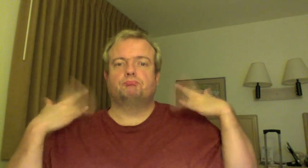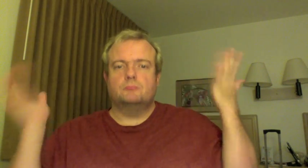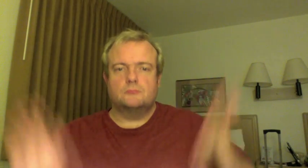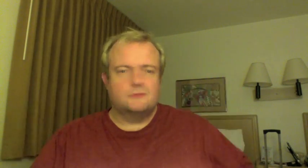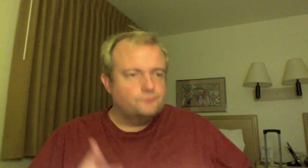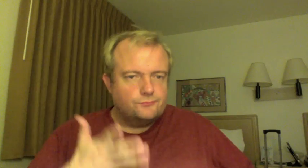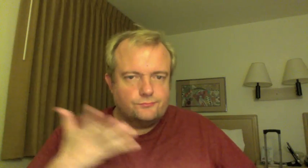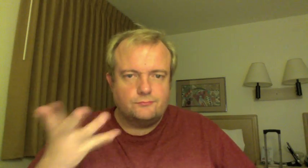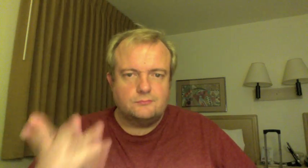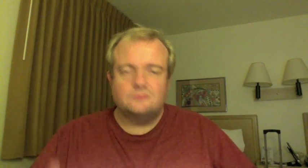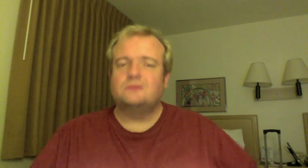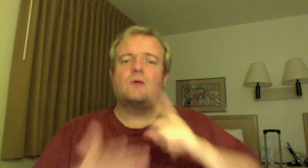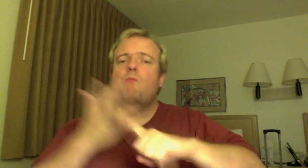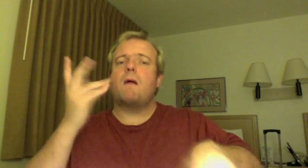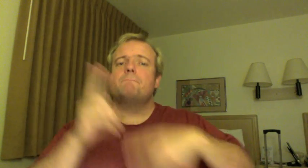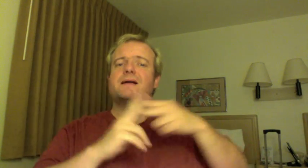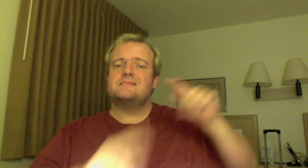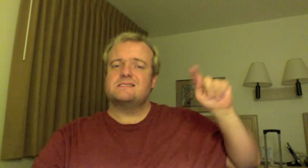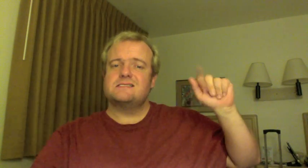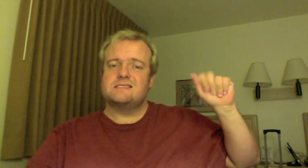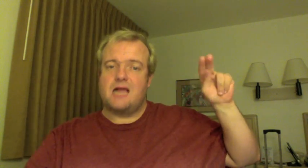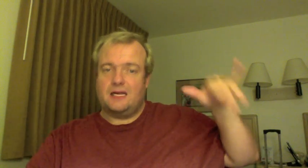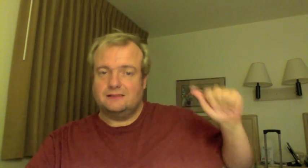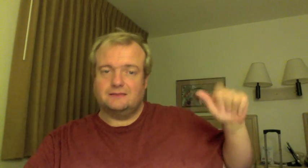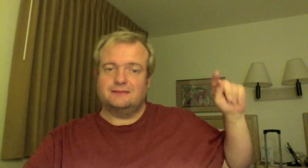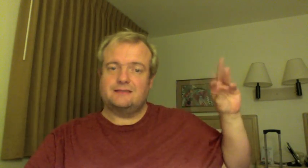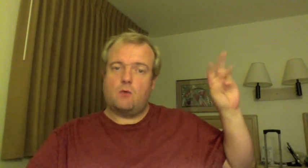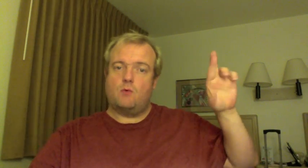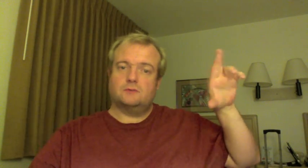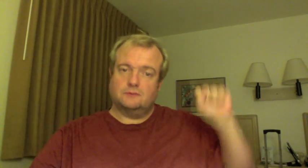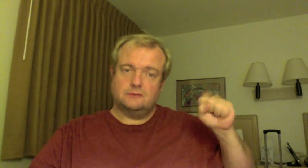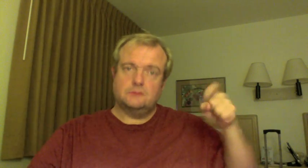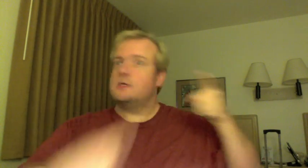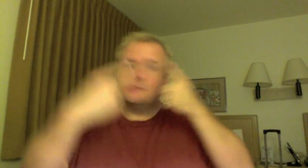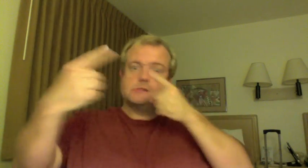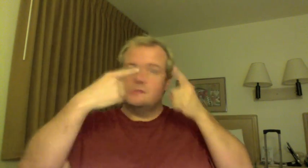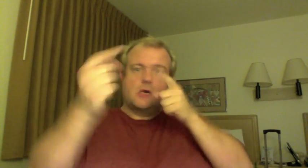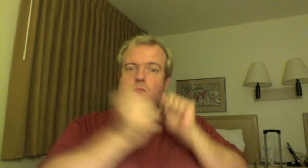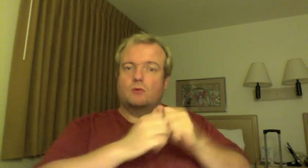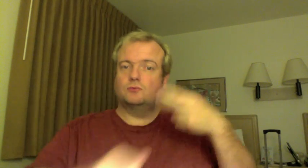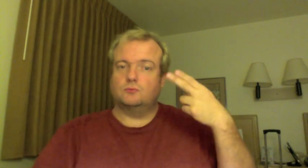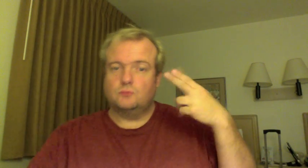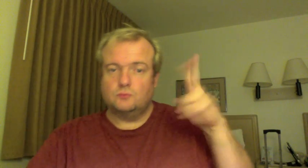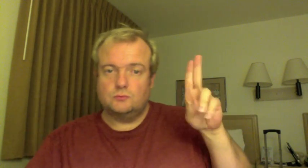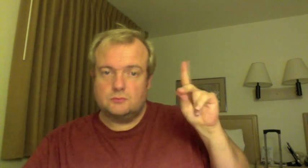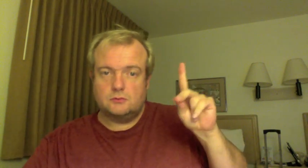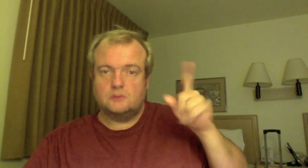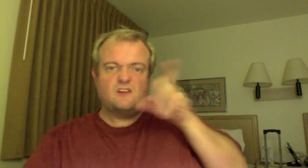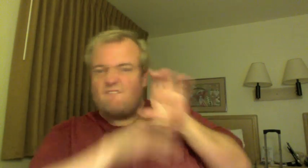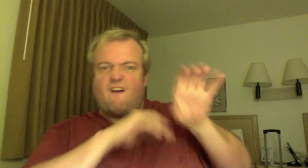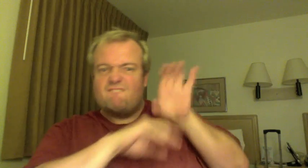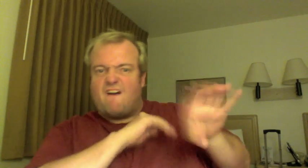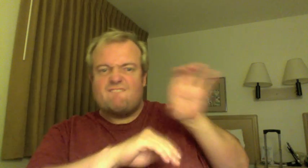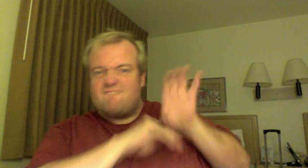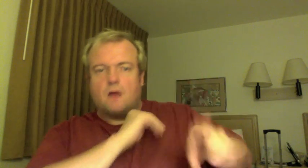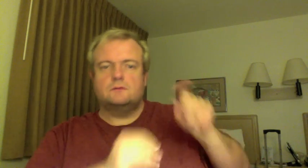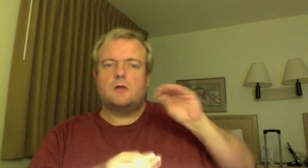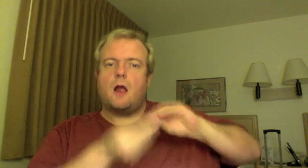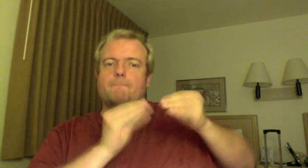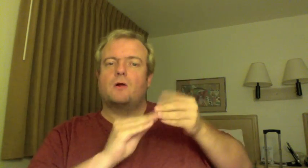Their vision now stands before them in steel and concrete. This is really my impression that this is so much more perfect and